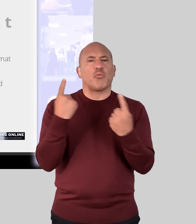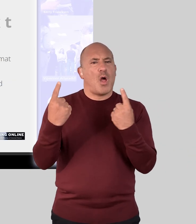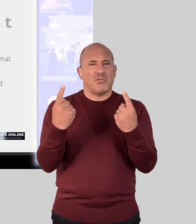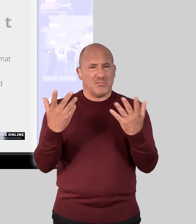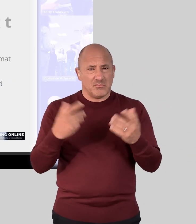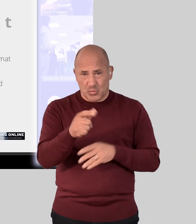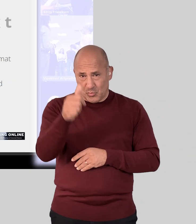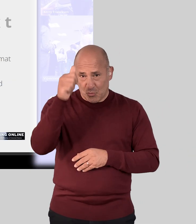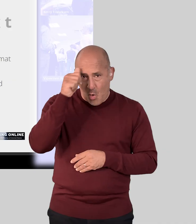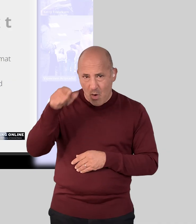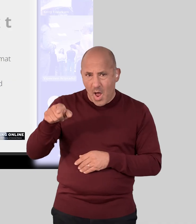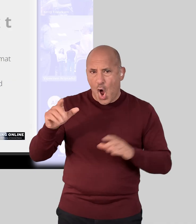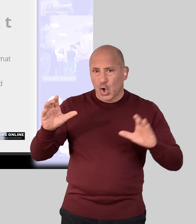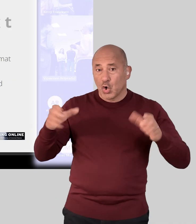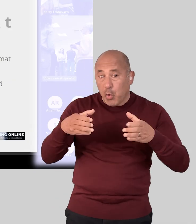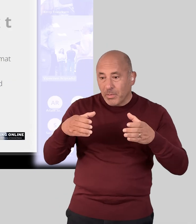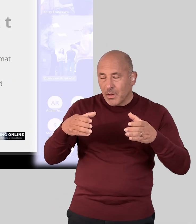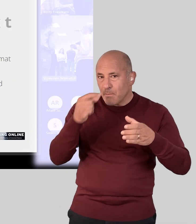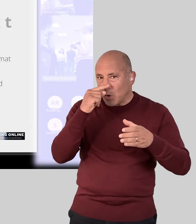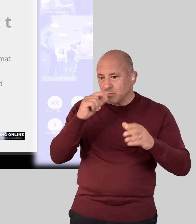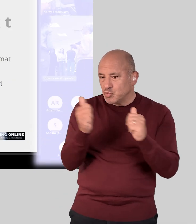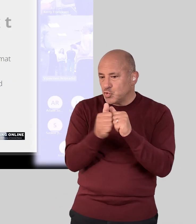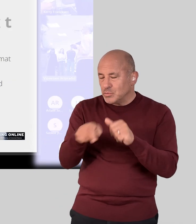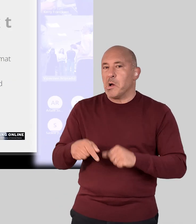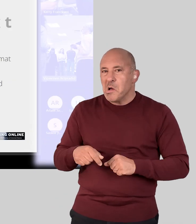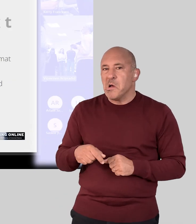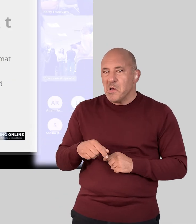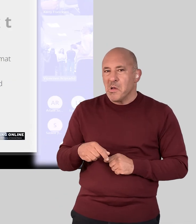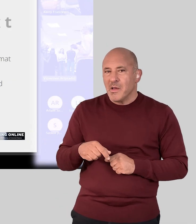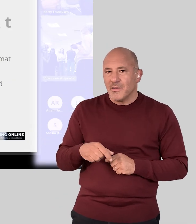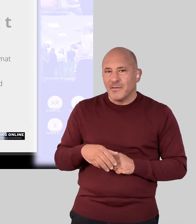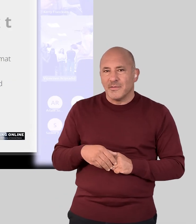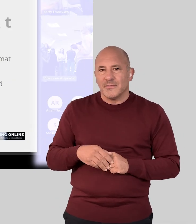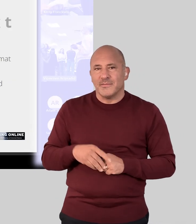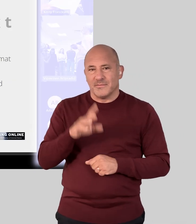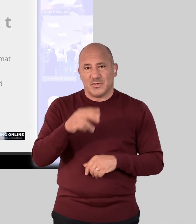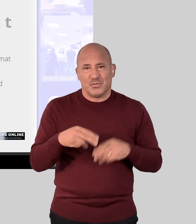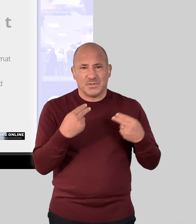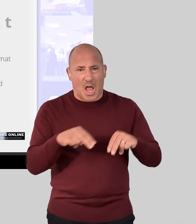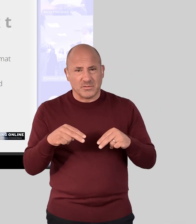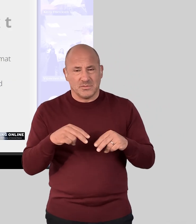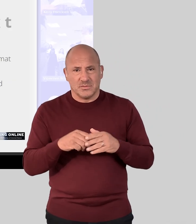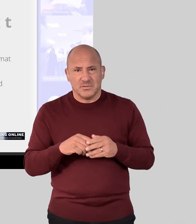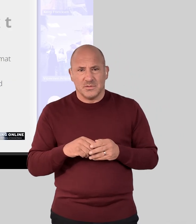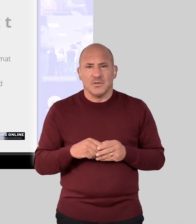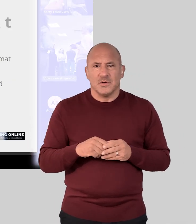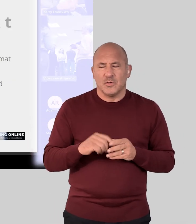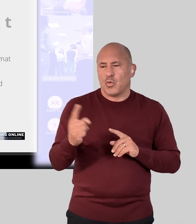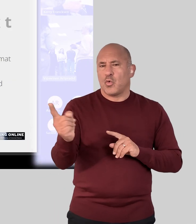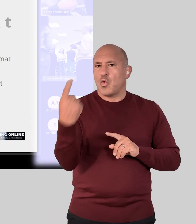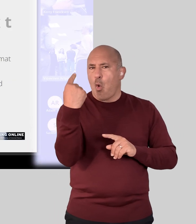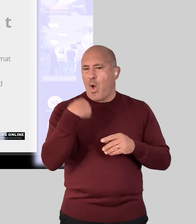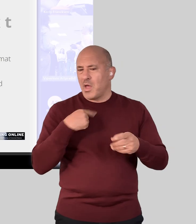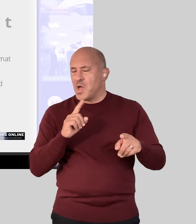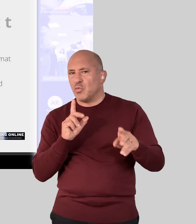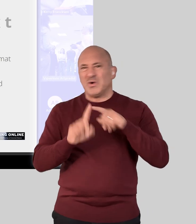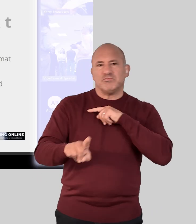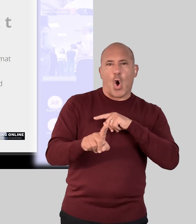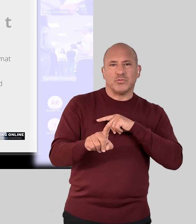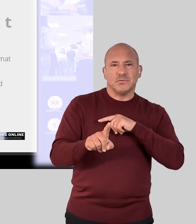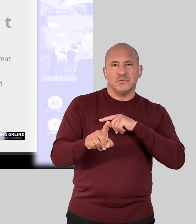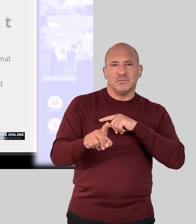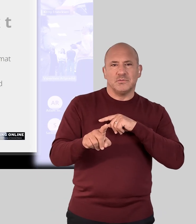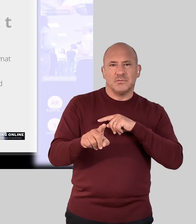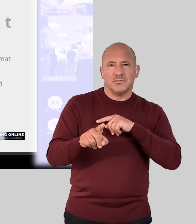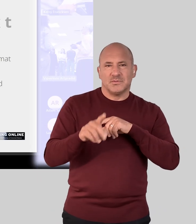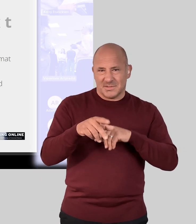or understanding if when group-based dance is appropriate, taking turns, call and response format. So